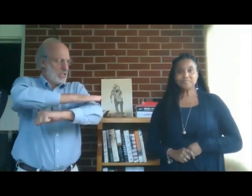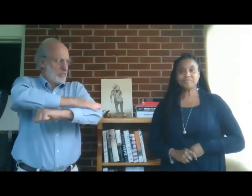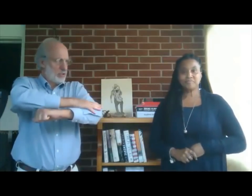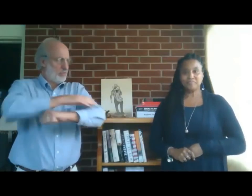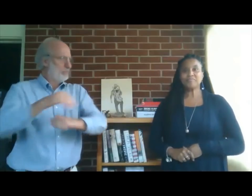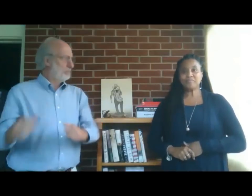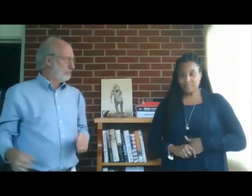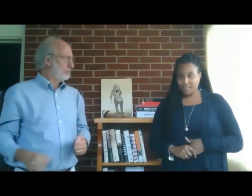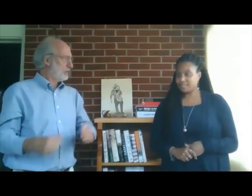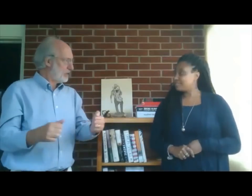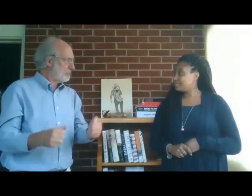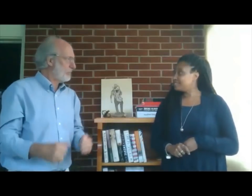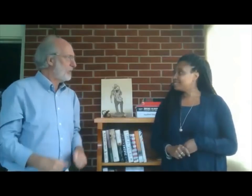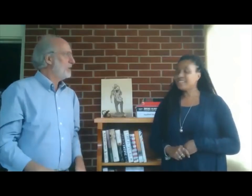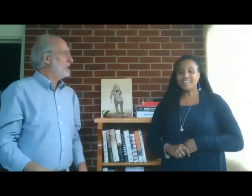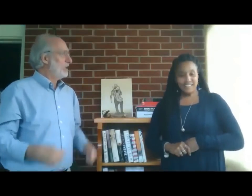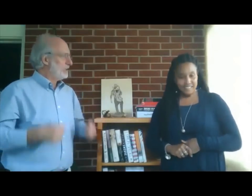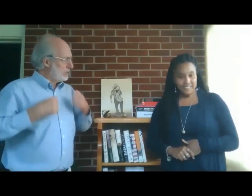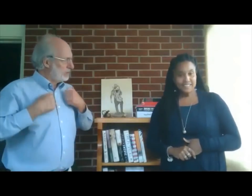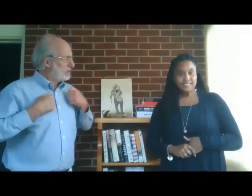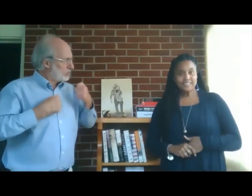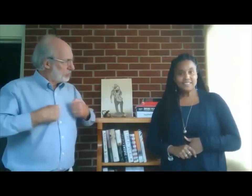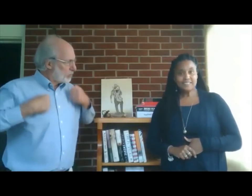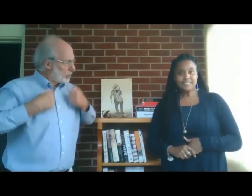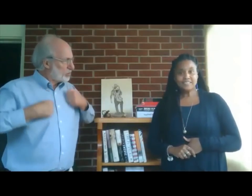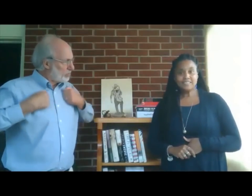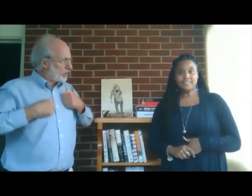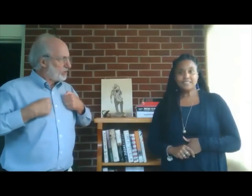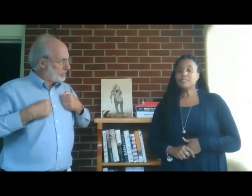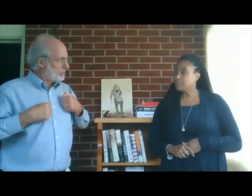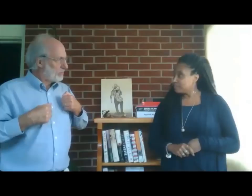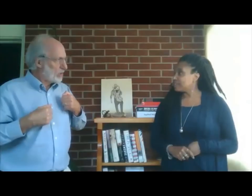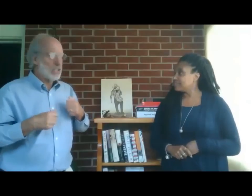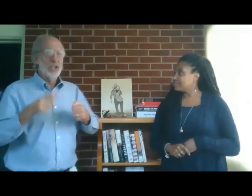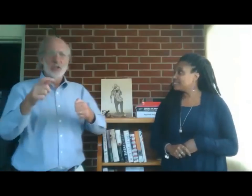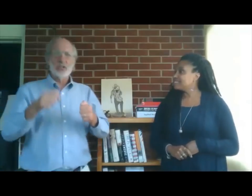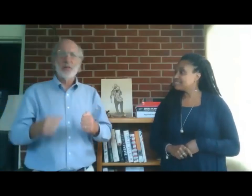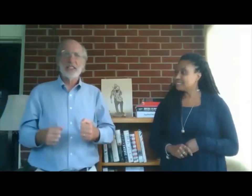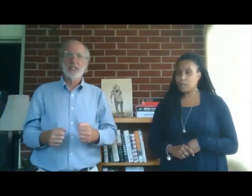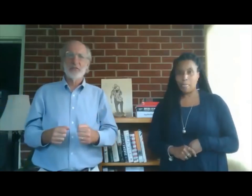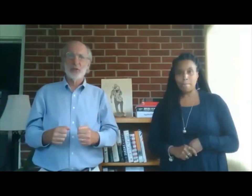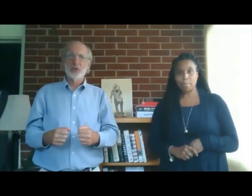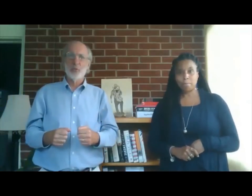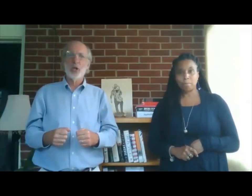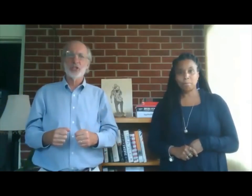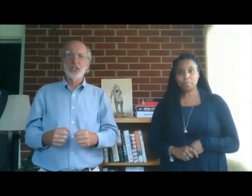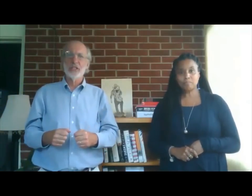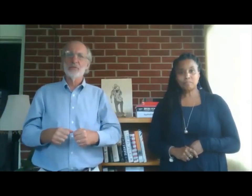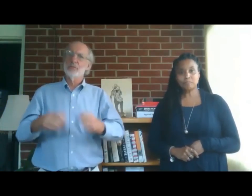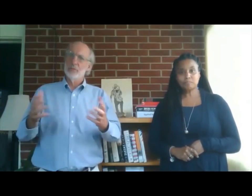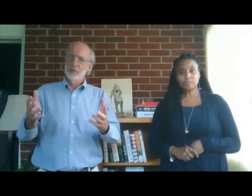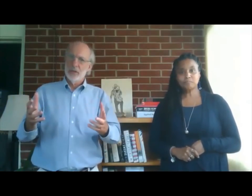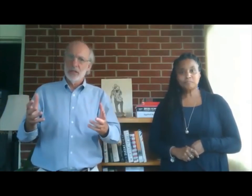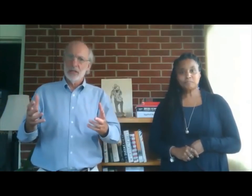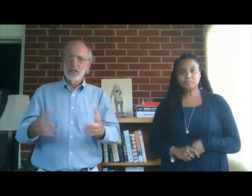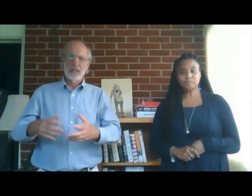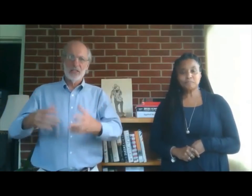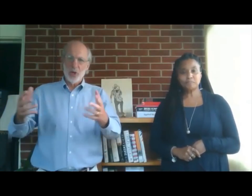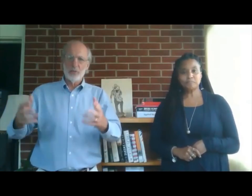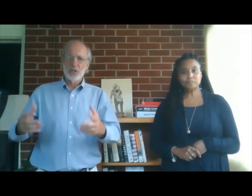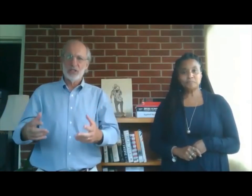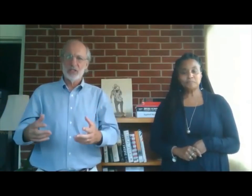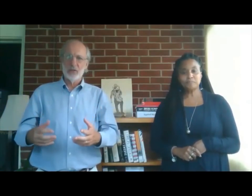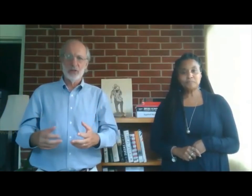the table. Yes. Okay, and then this would be wash the body, right? Okay, so let's practice first washing